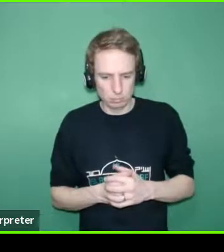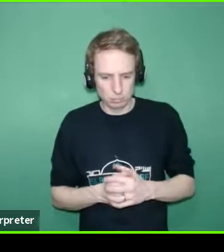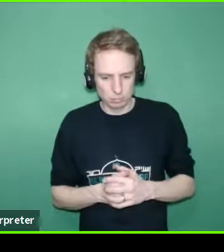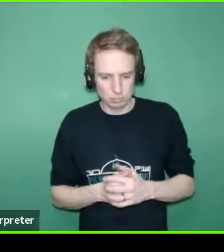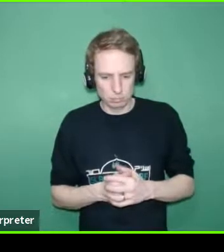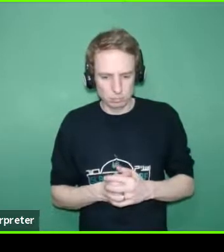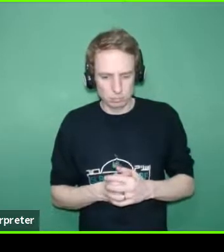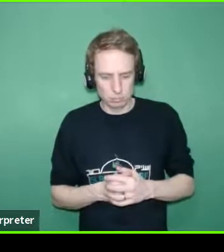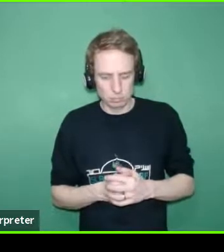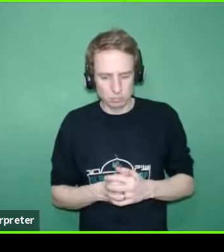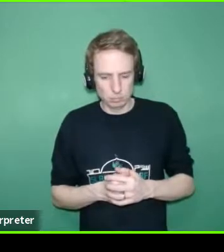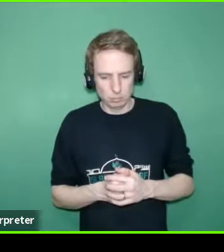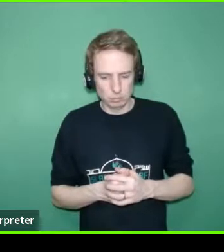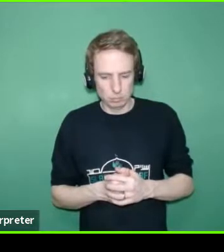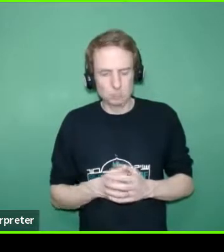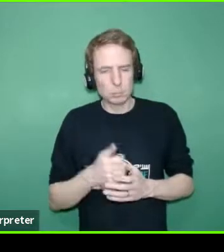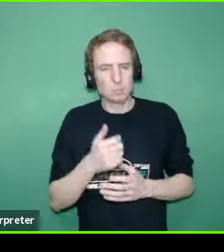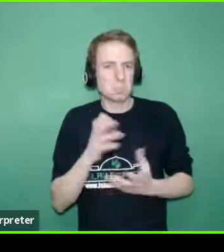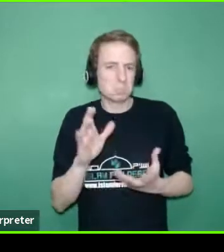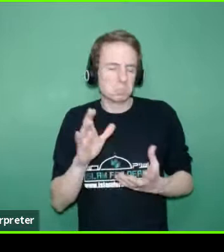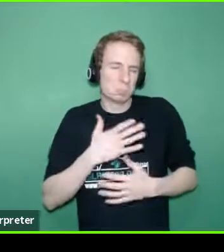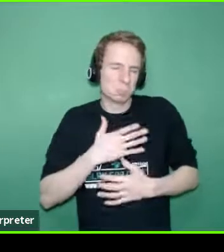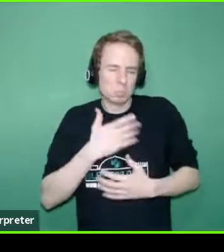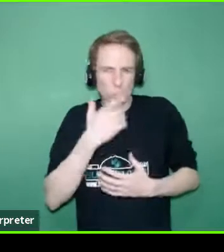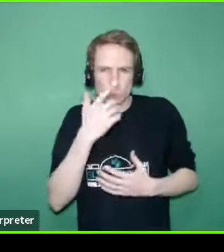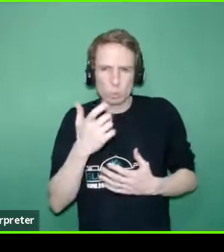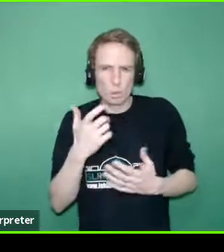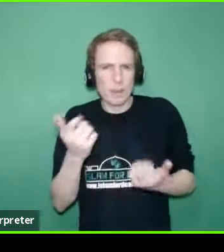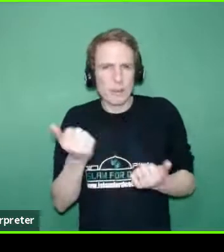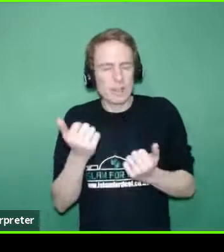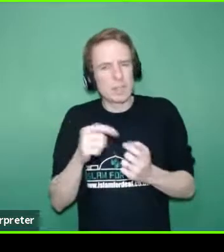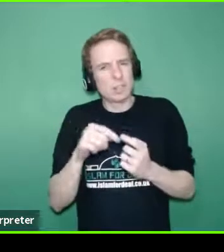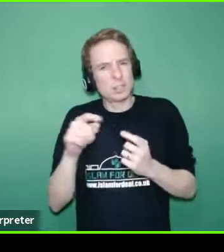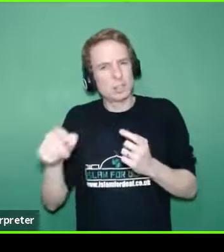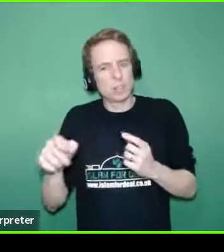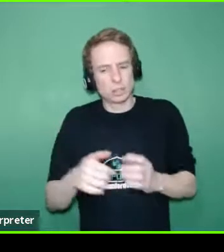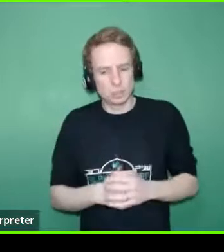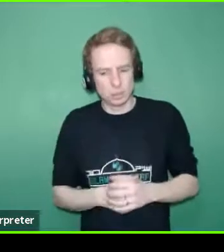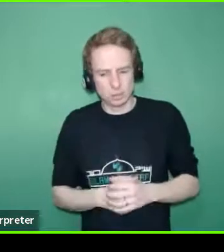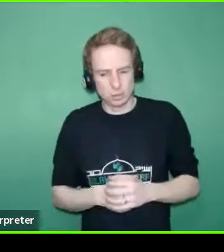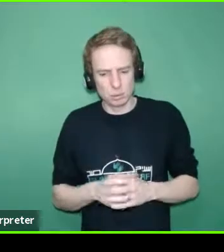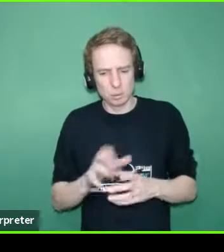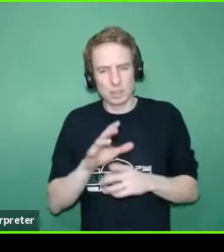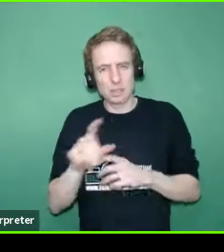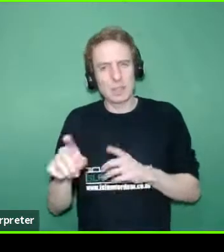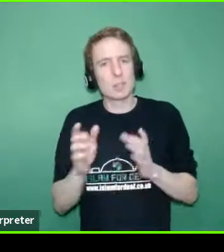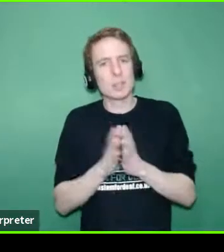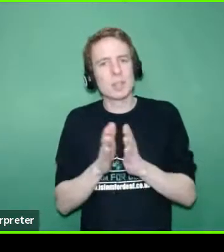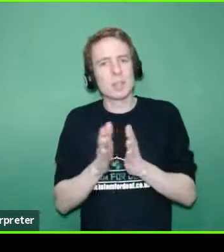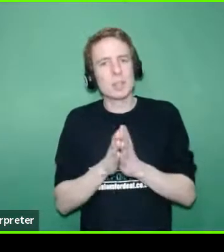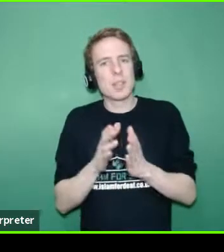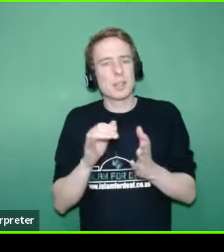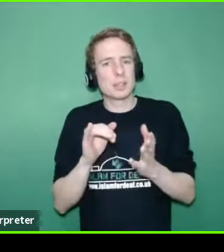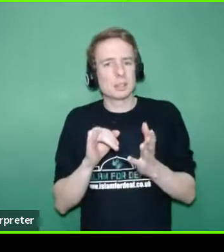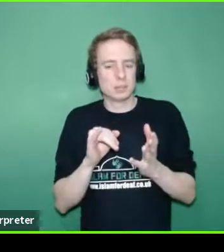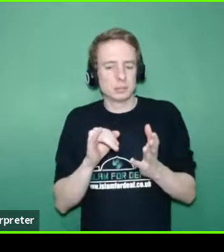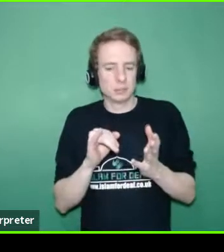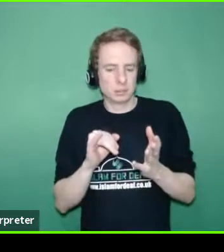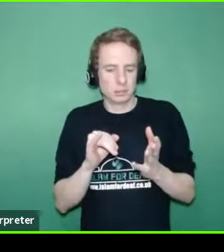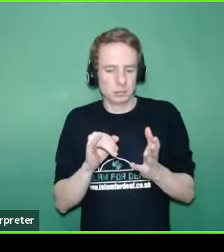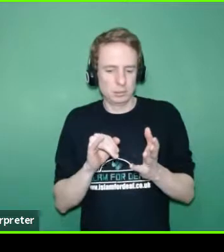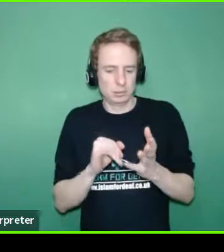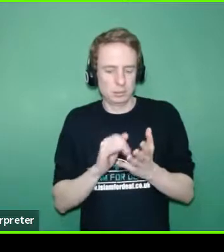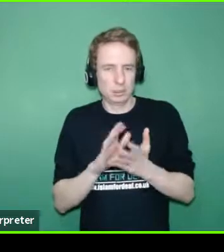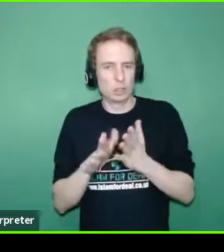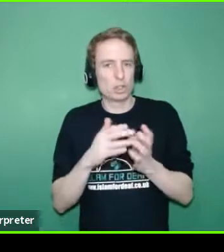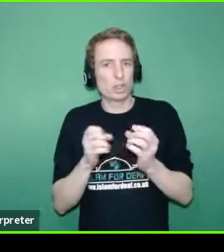someday, another day, before next Sunday, because next Sunday is going to be Shaban. Anyway. Okay, well, it's here now, so shall we just get him to